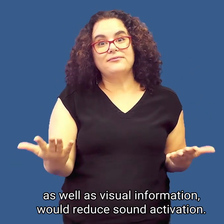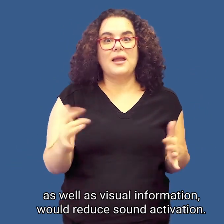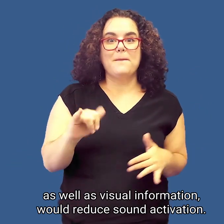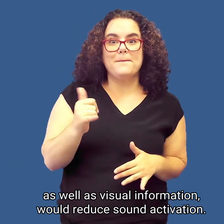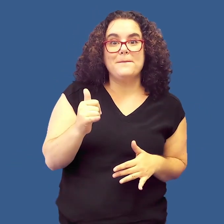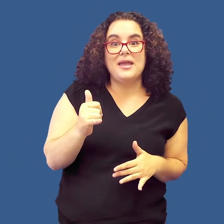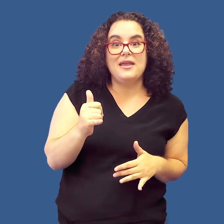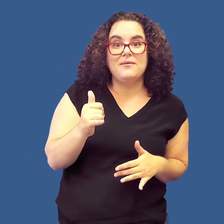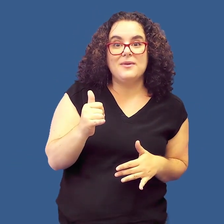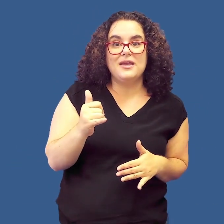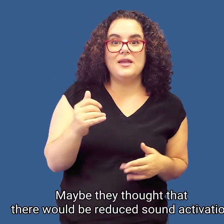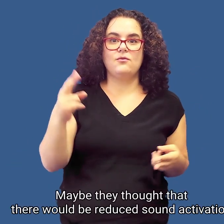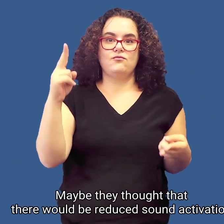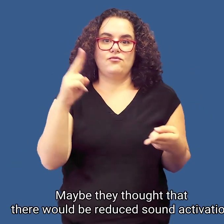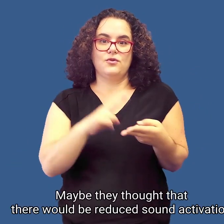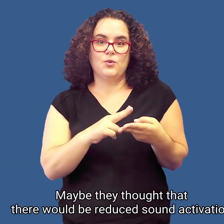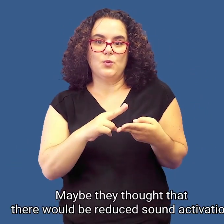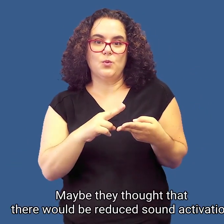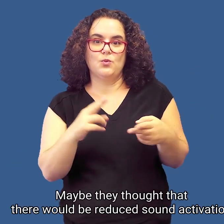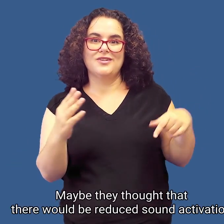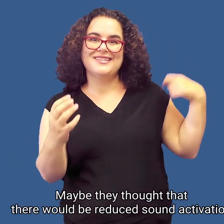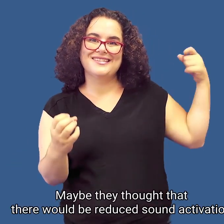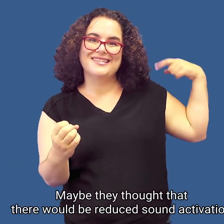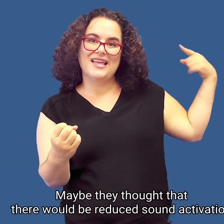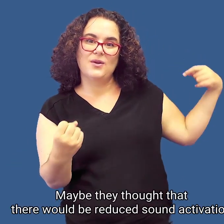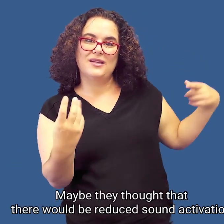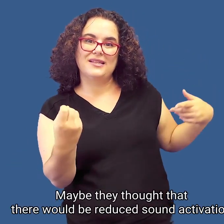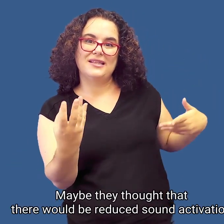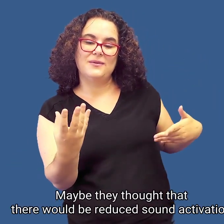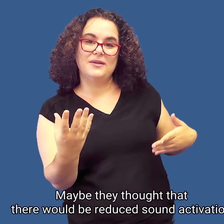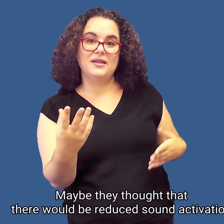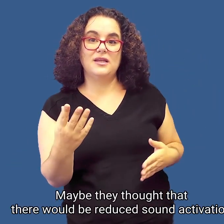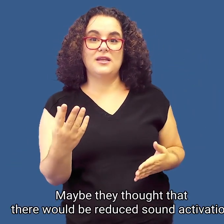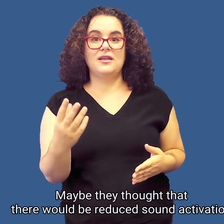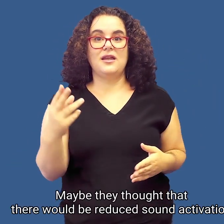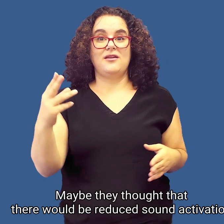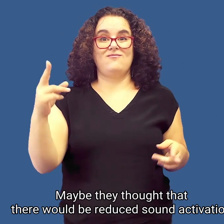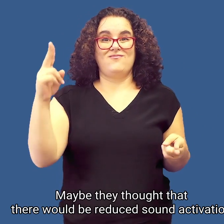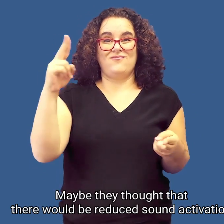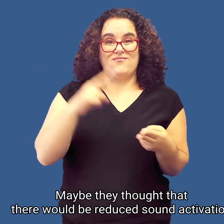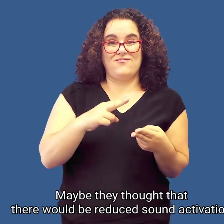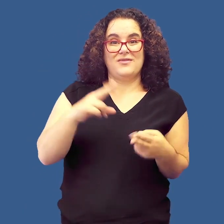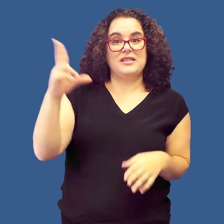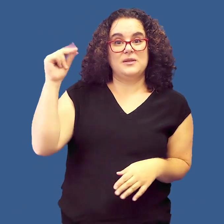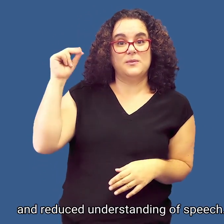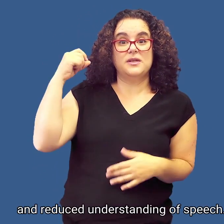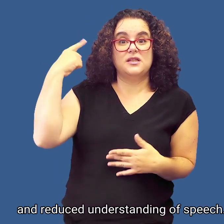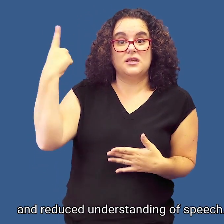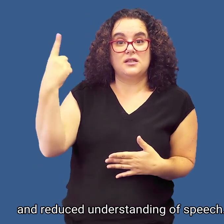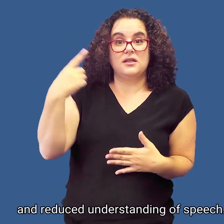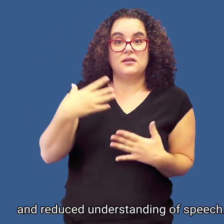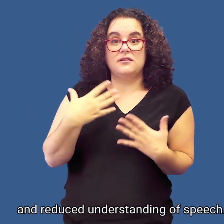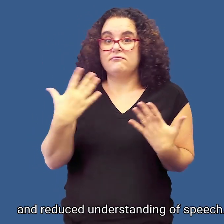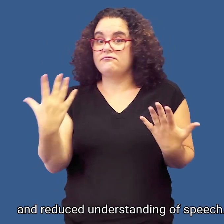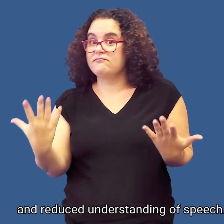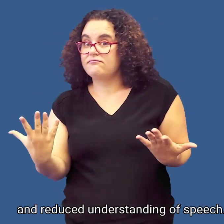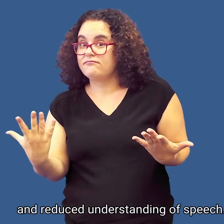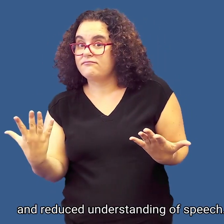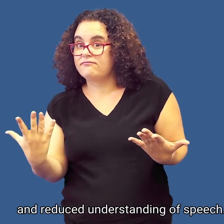activation. Maybe they thought that there would be reduced sound activation and reduced understanding of speech.